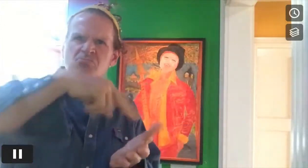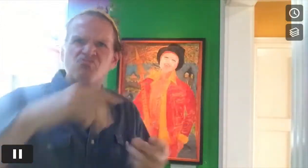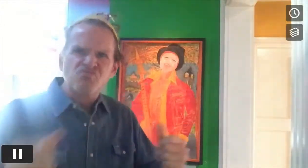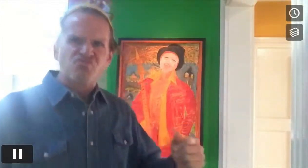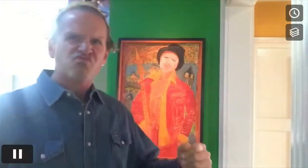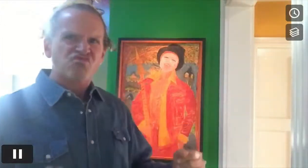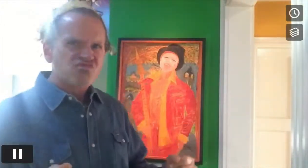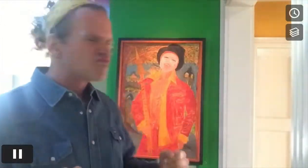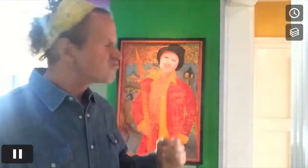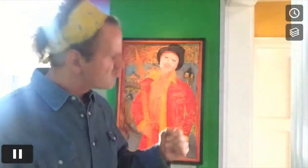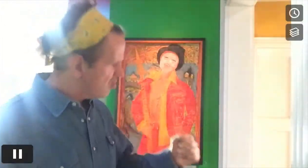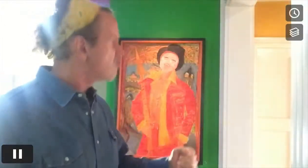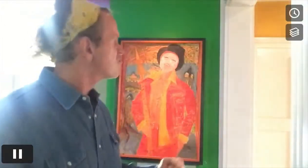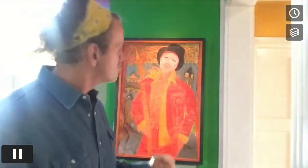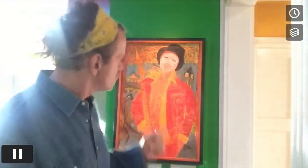Happy spirit.